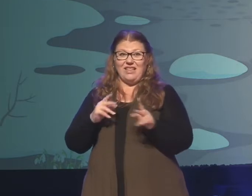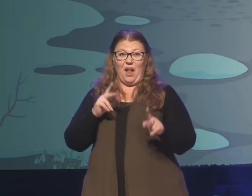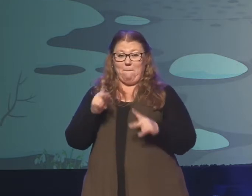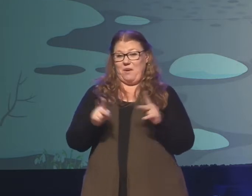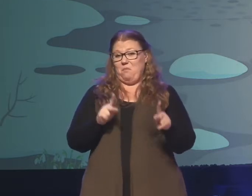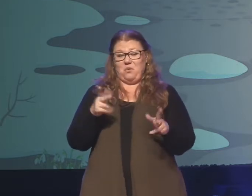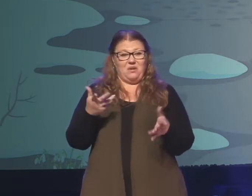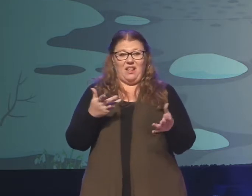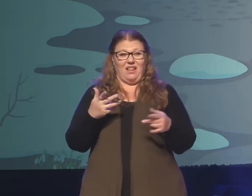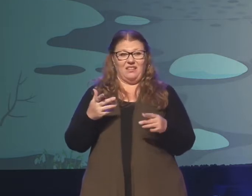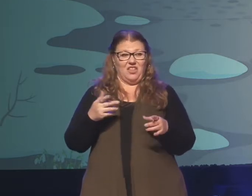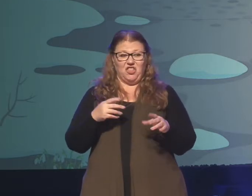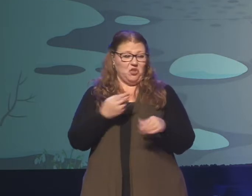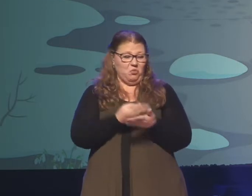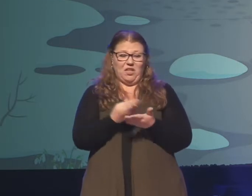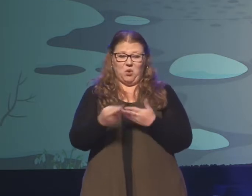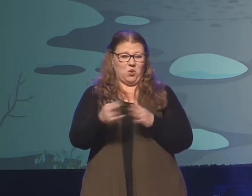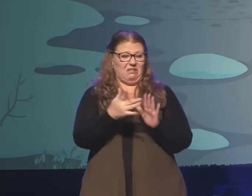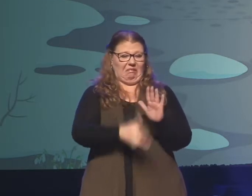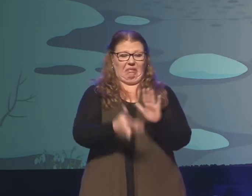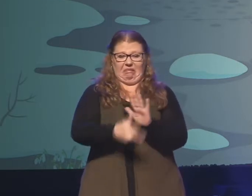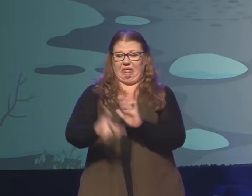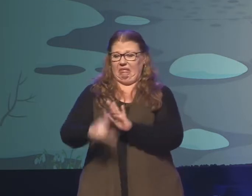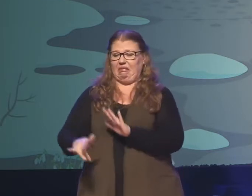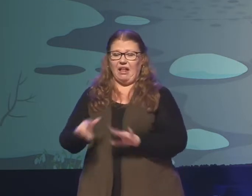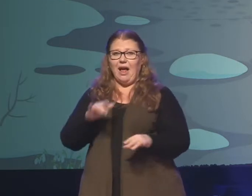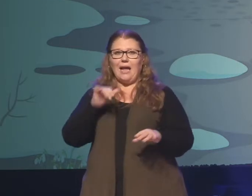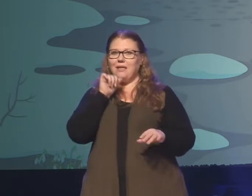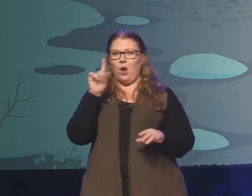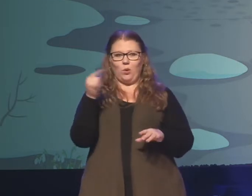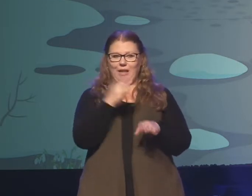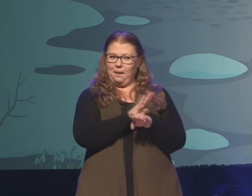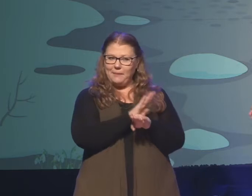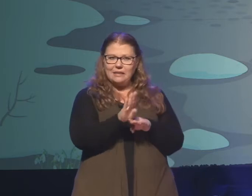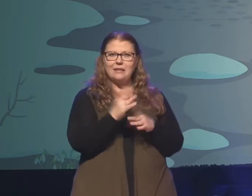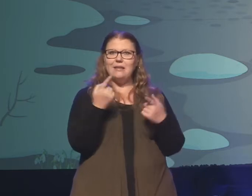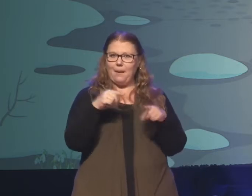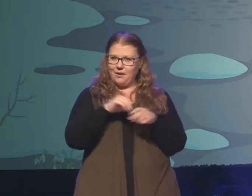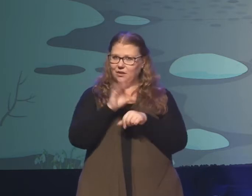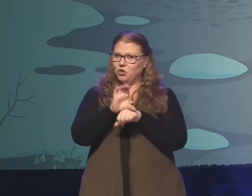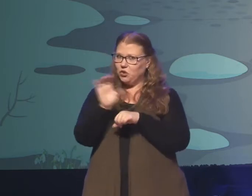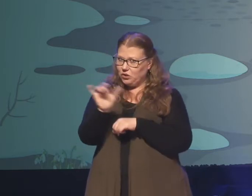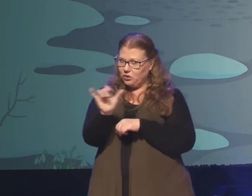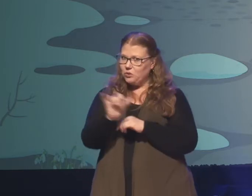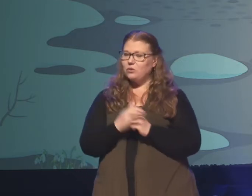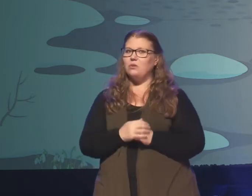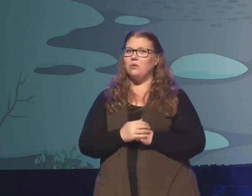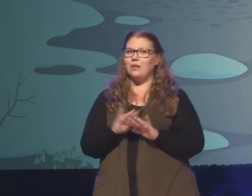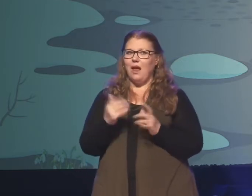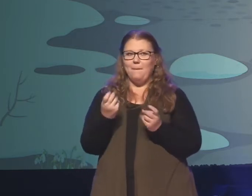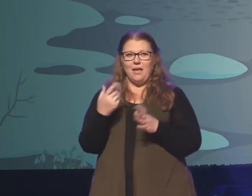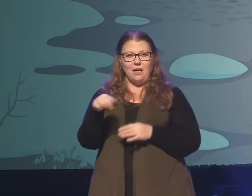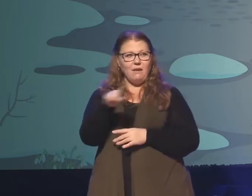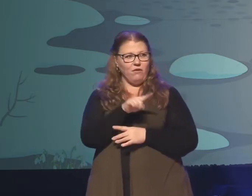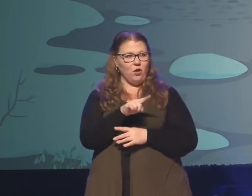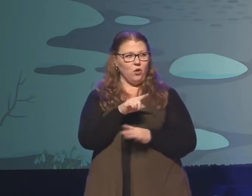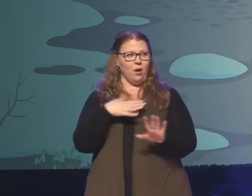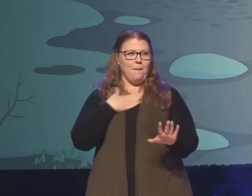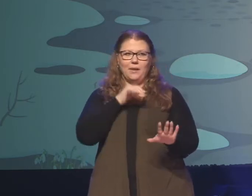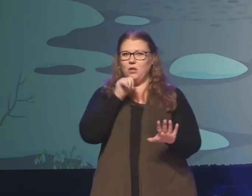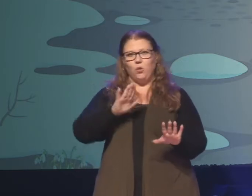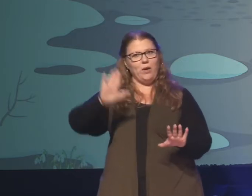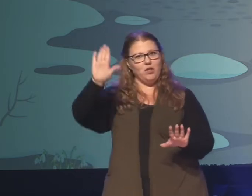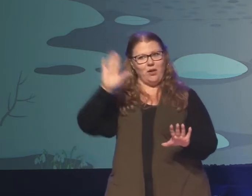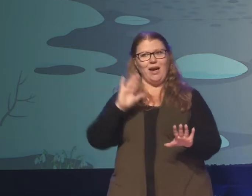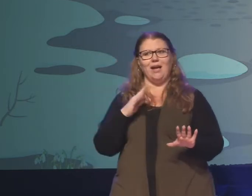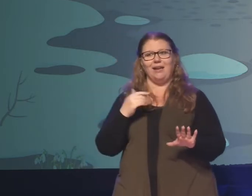done. And this happens everywhere. It's not just in corporate America. It happens in church world. How many of you, some of you, please don't raise